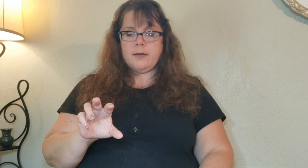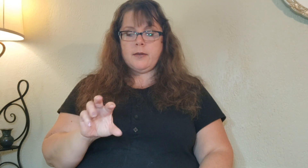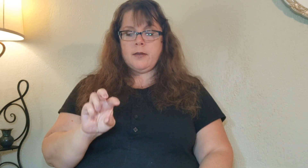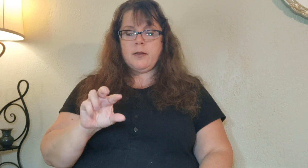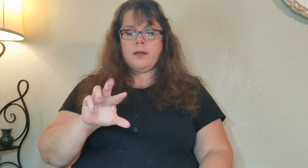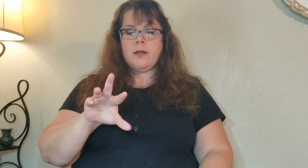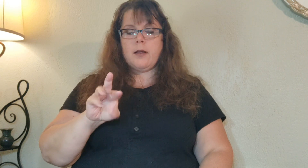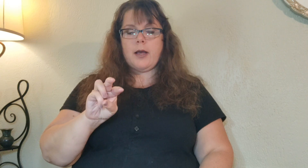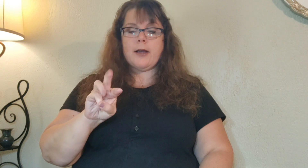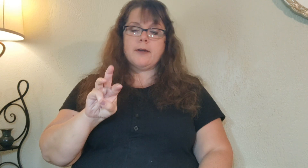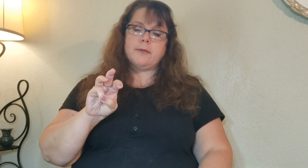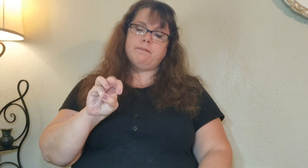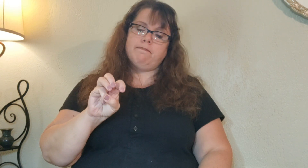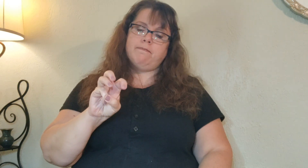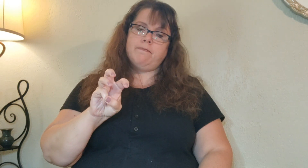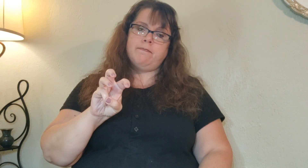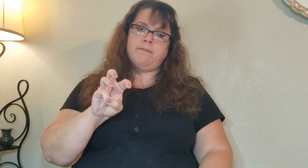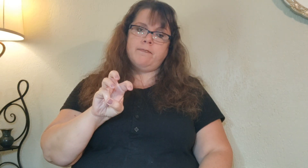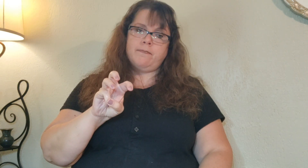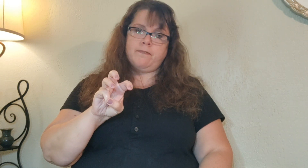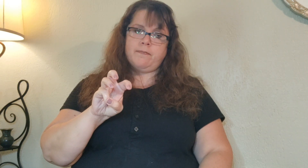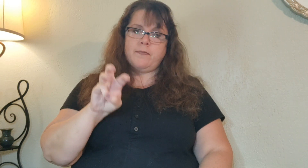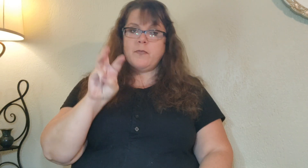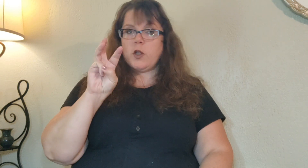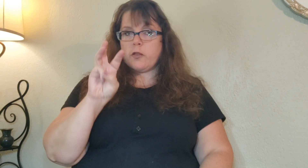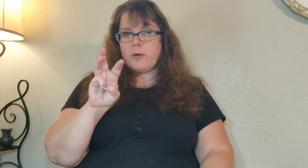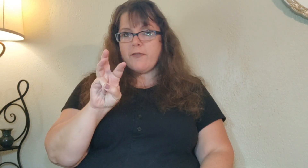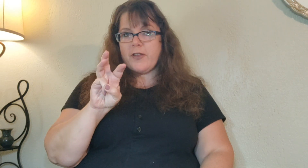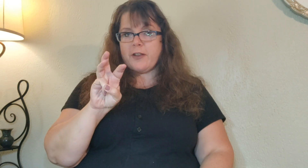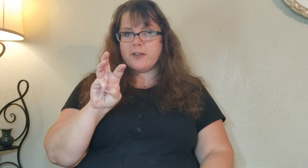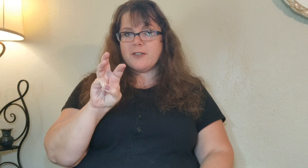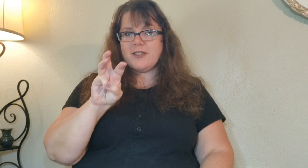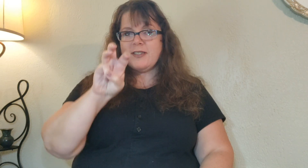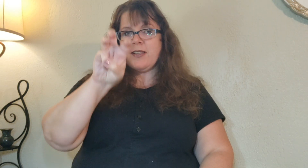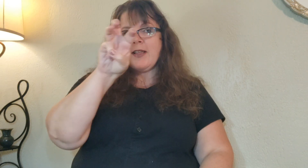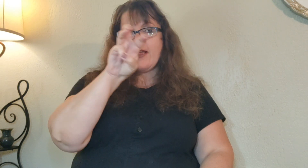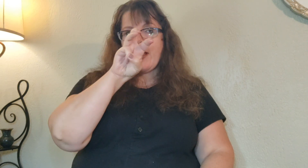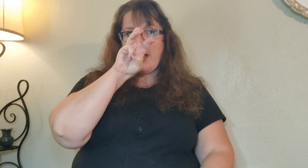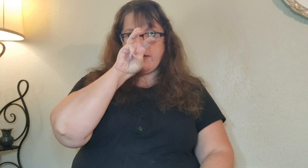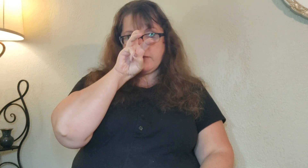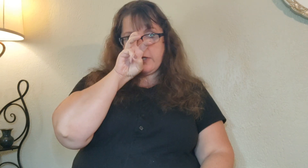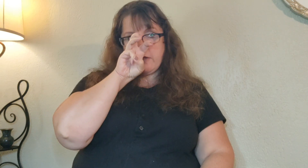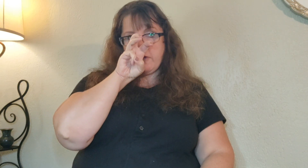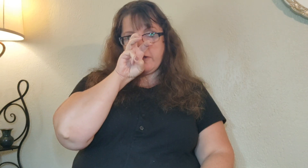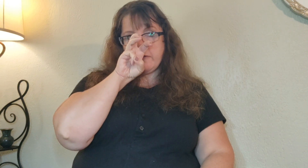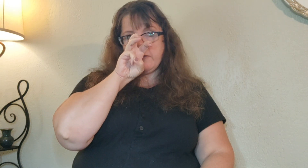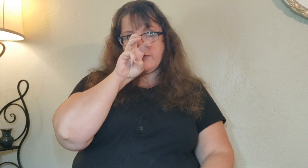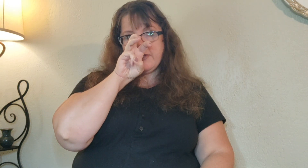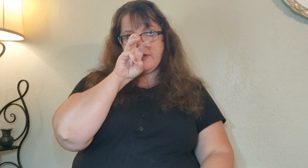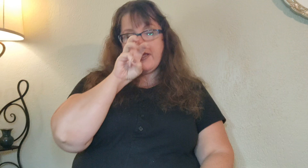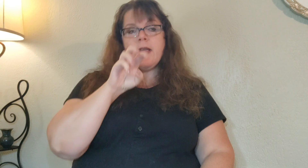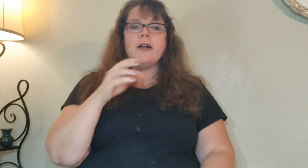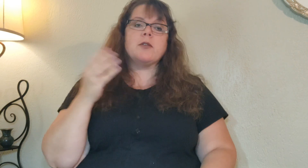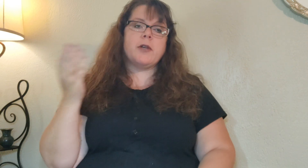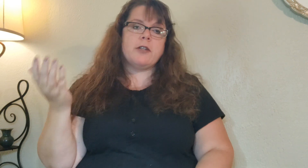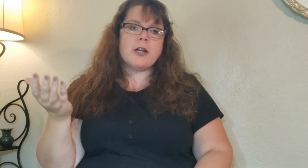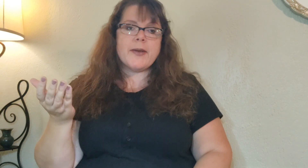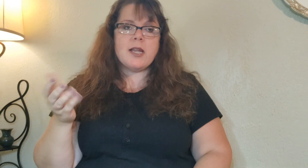your 3 fingers up to your nose. Because when you're talking about any